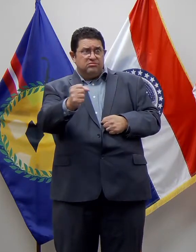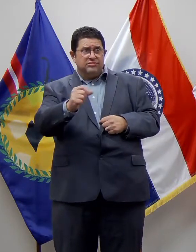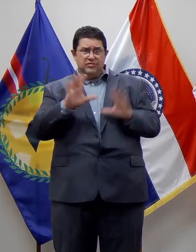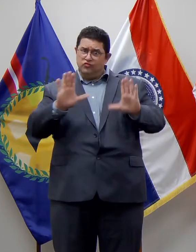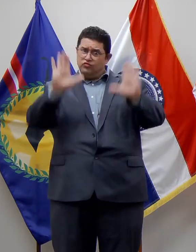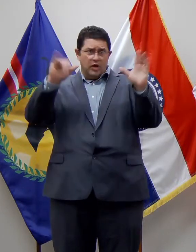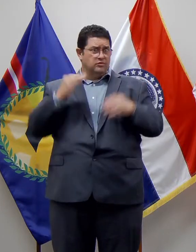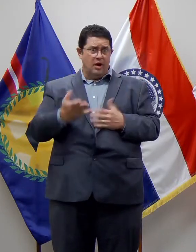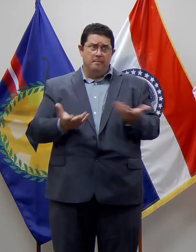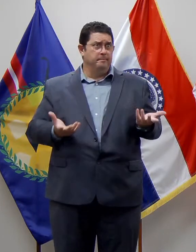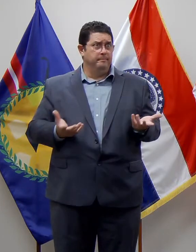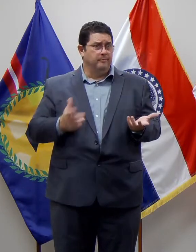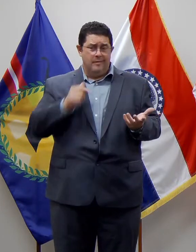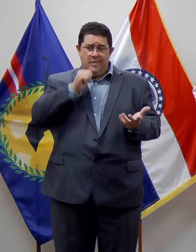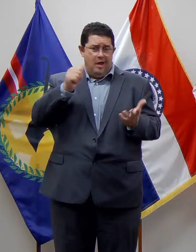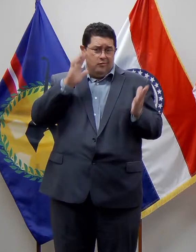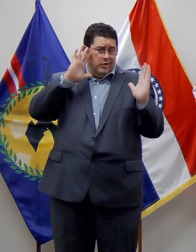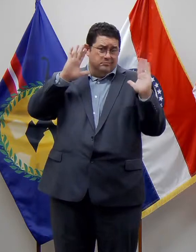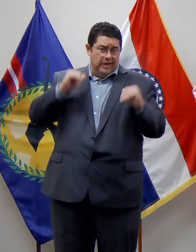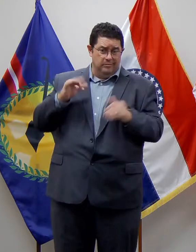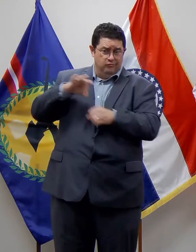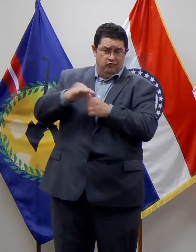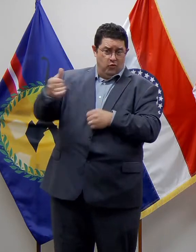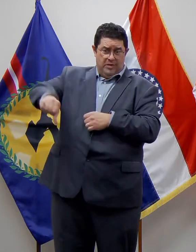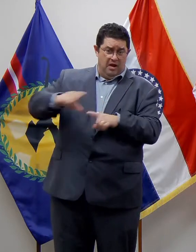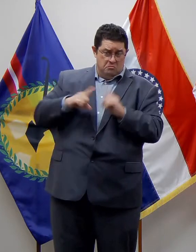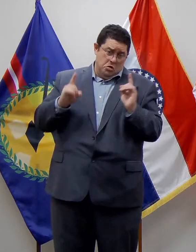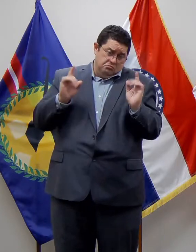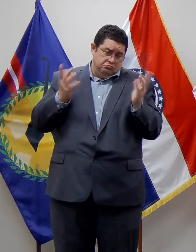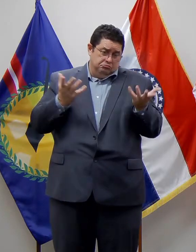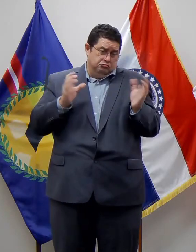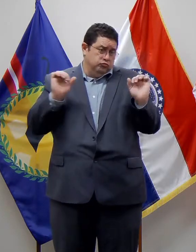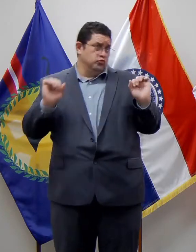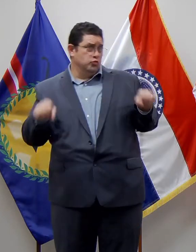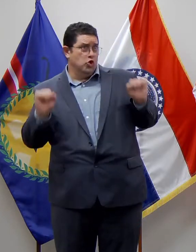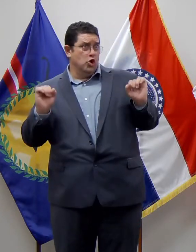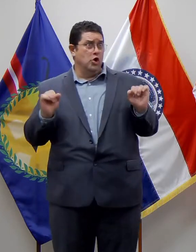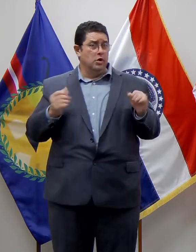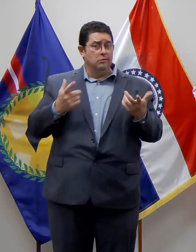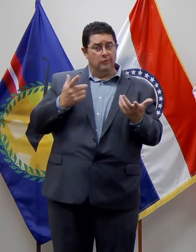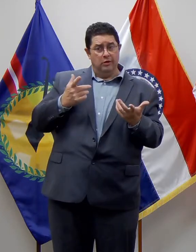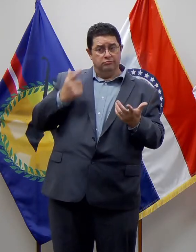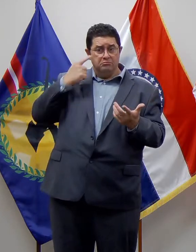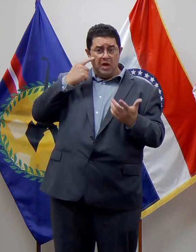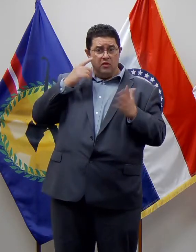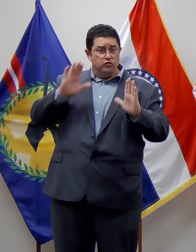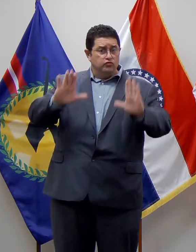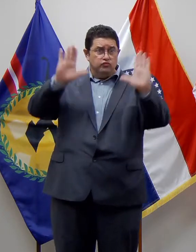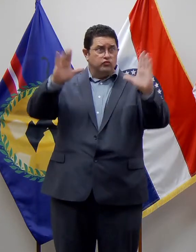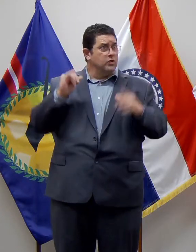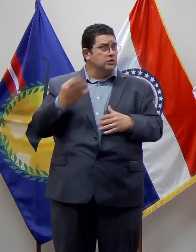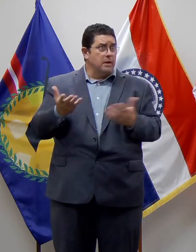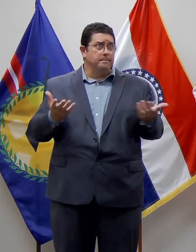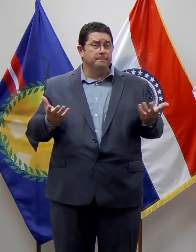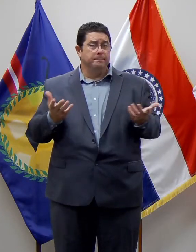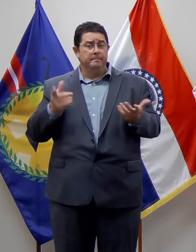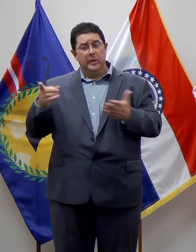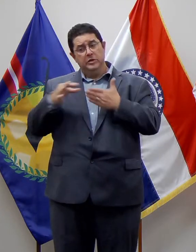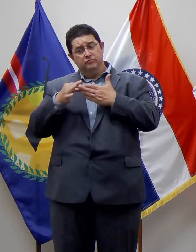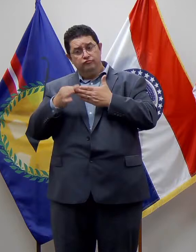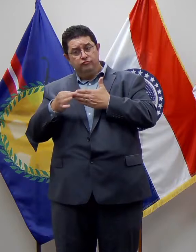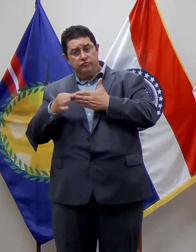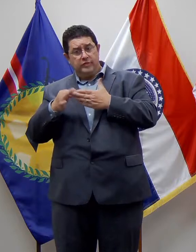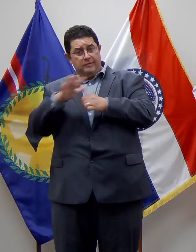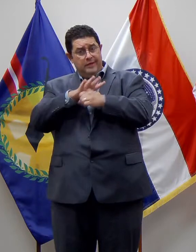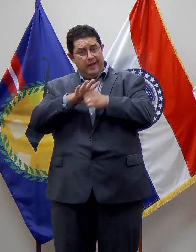And I don't expect them to vote him down, but I guess they could. But I think he's doing a great job, and he's leading the county in a